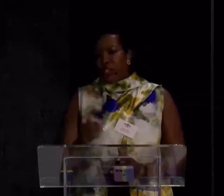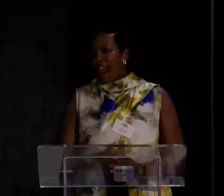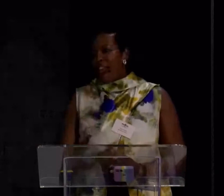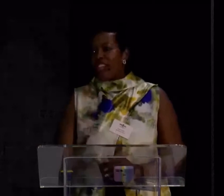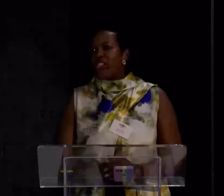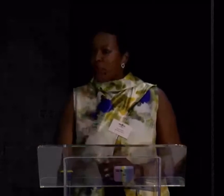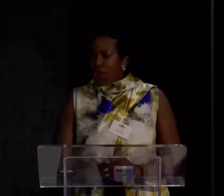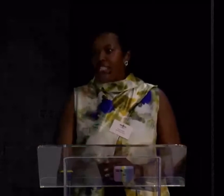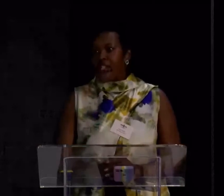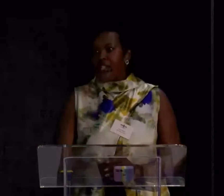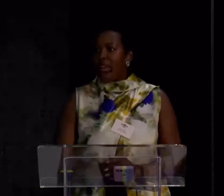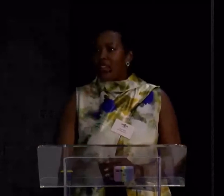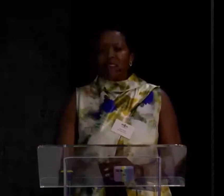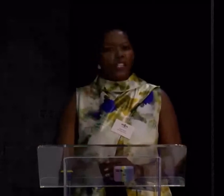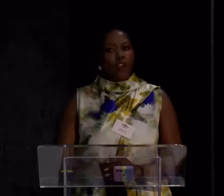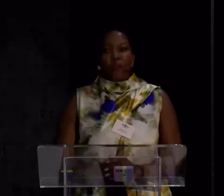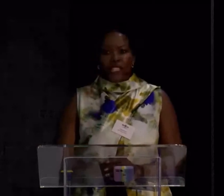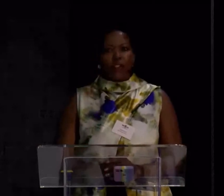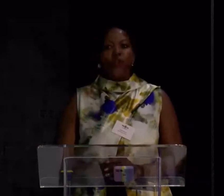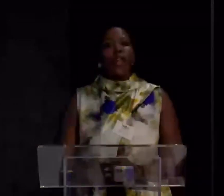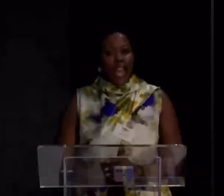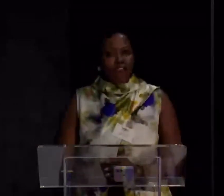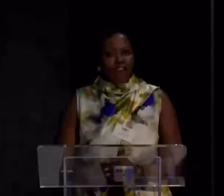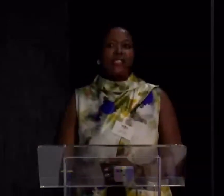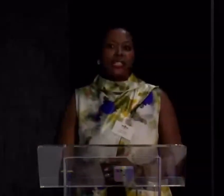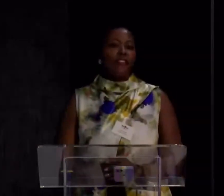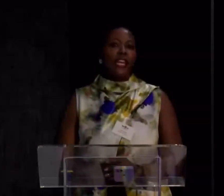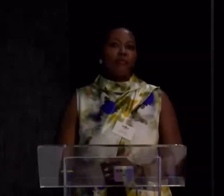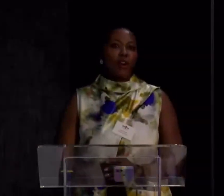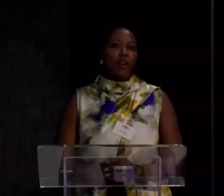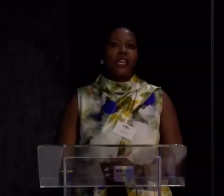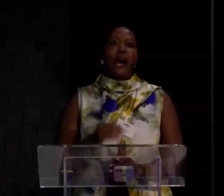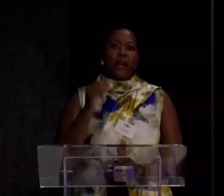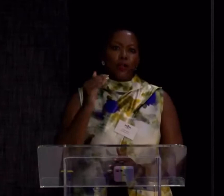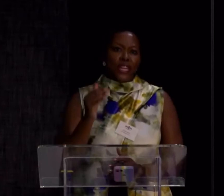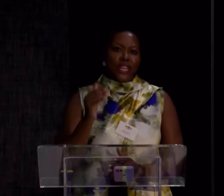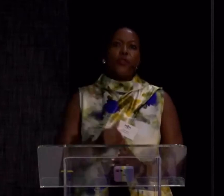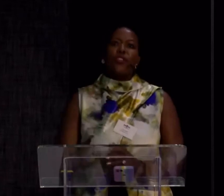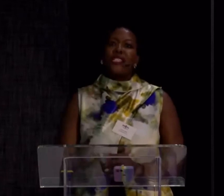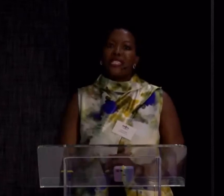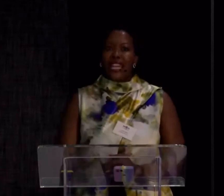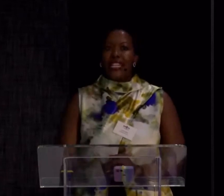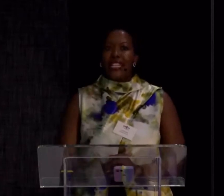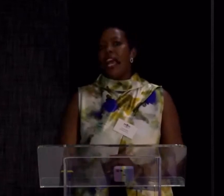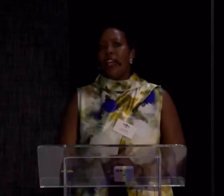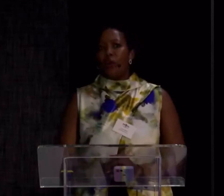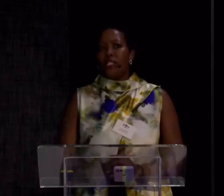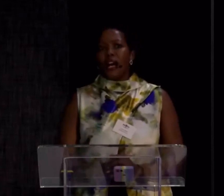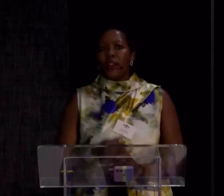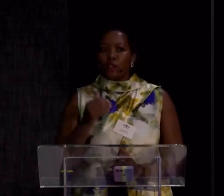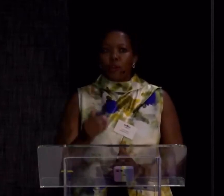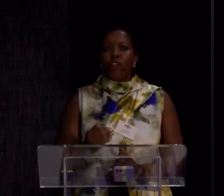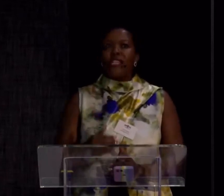We need to leverage the progress that we've made. It's of no doubt we have made significant progress, but we need to translate